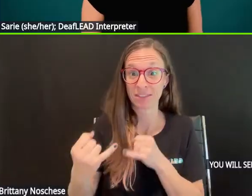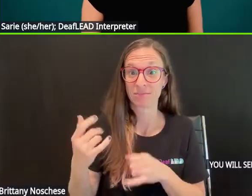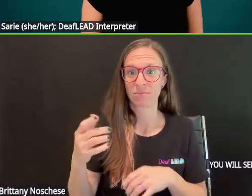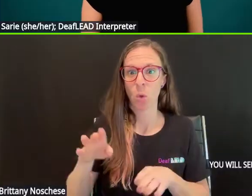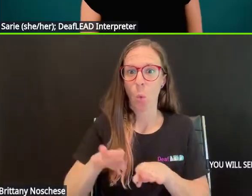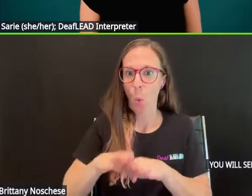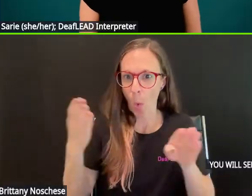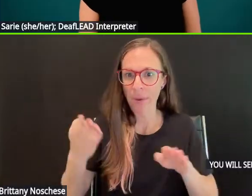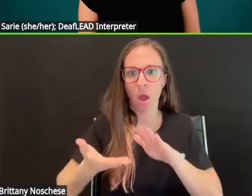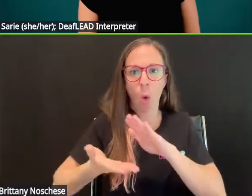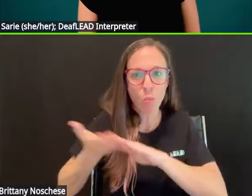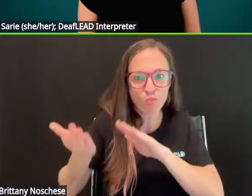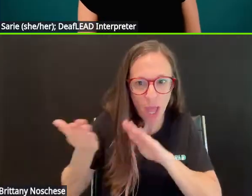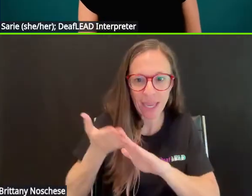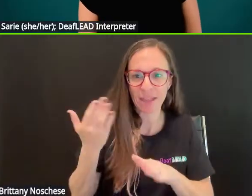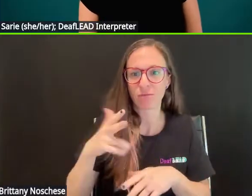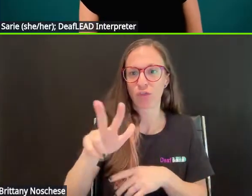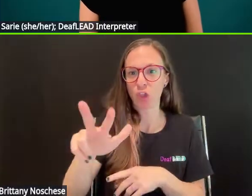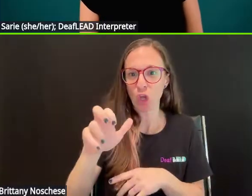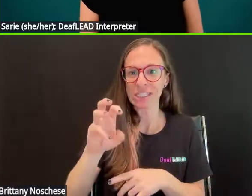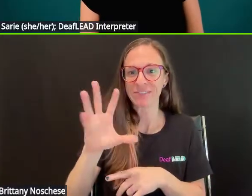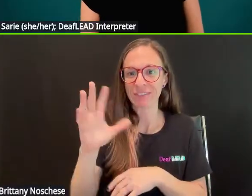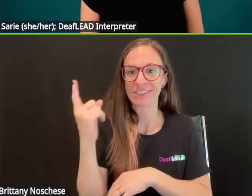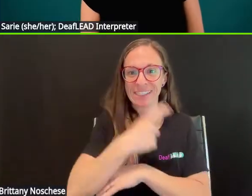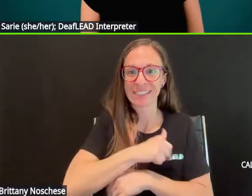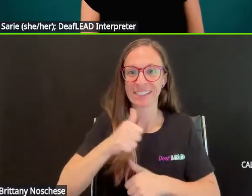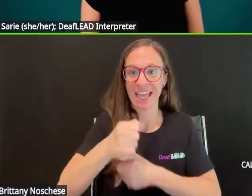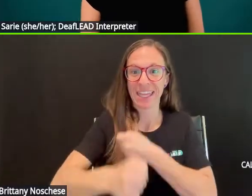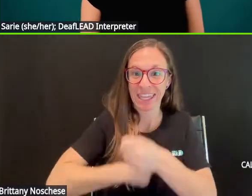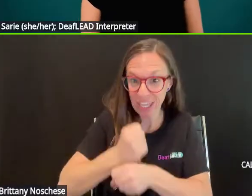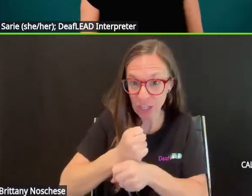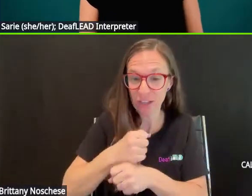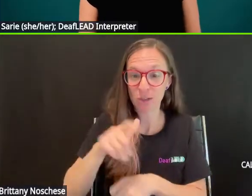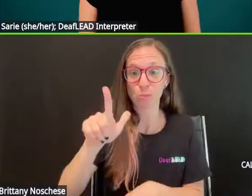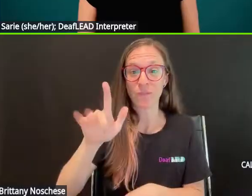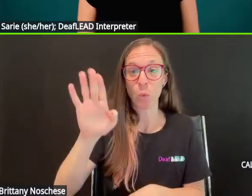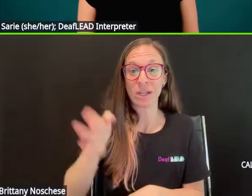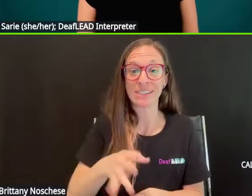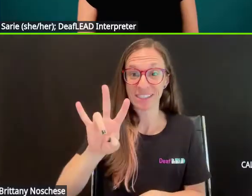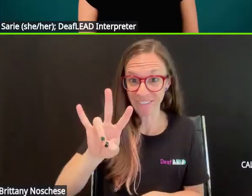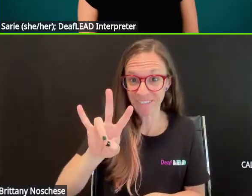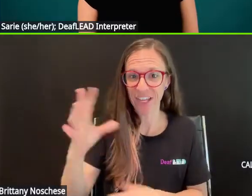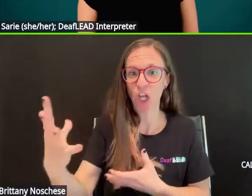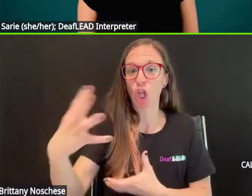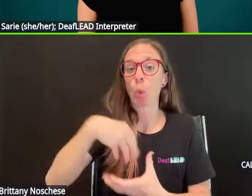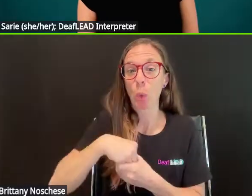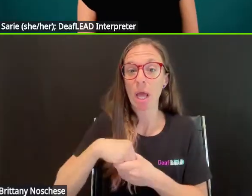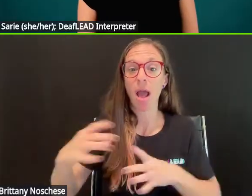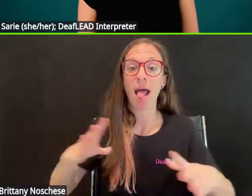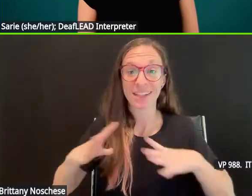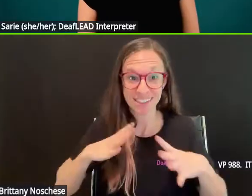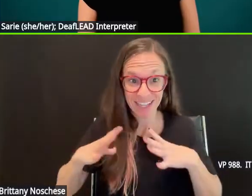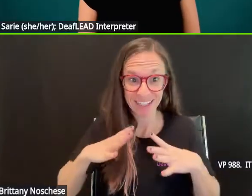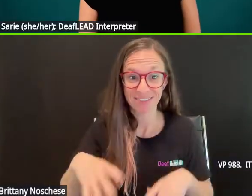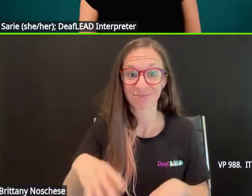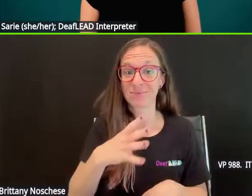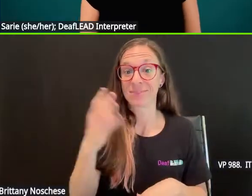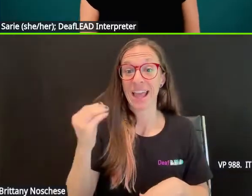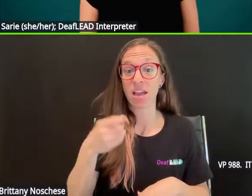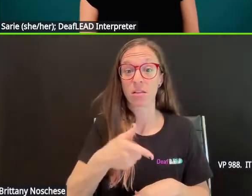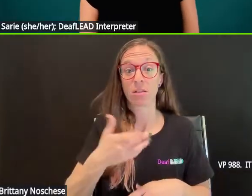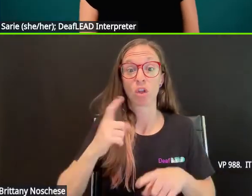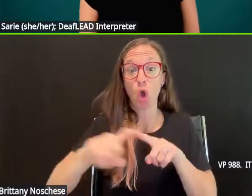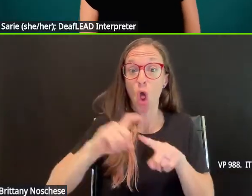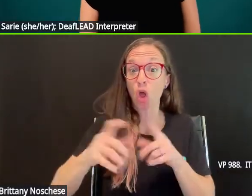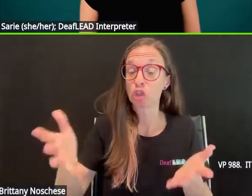maybe apply those names, all meaning the 988 Videophone crisis line. And so we run 365 days a year,